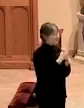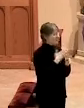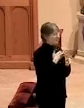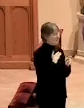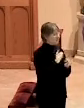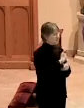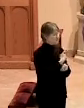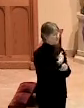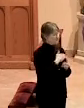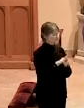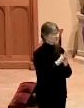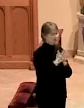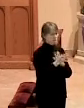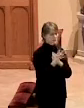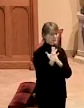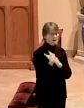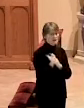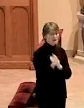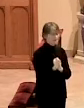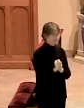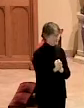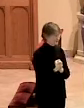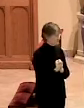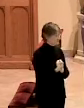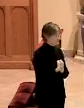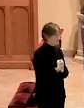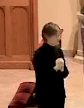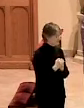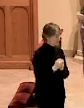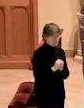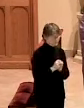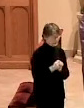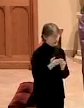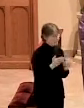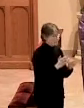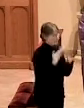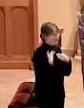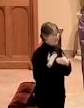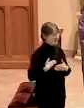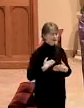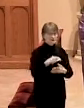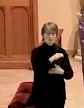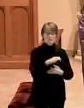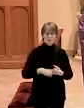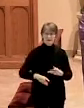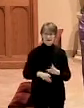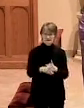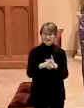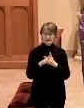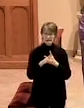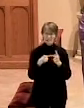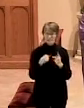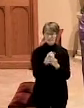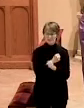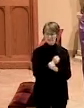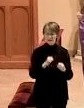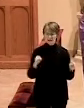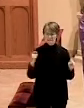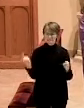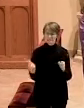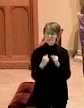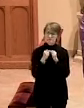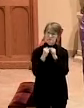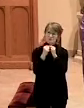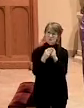the word, and my soul shall be healed. May the body of Christ keep me safe for